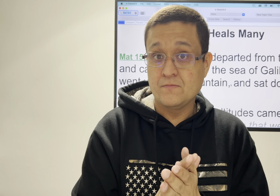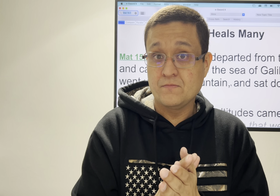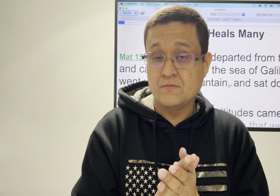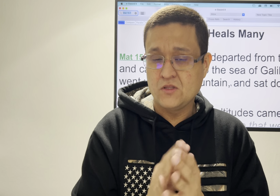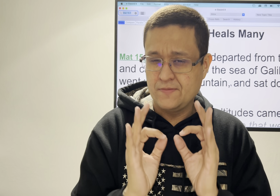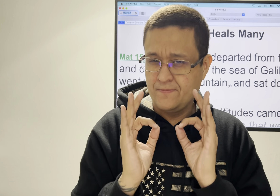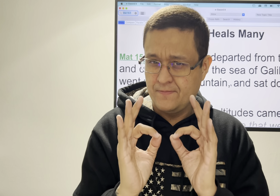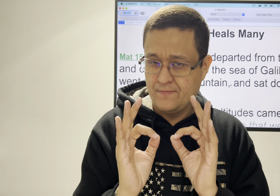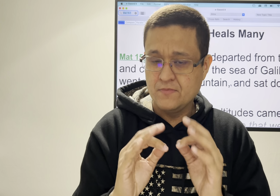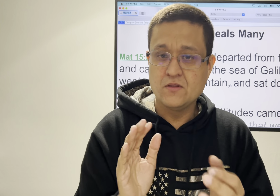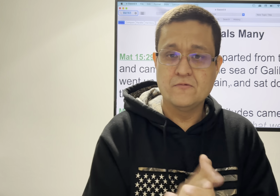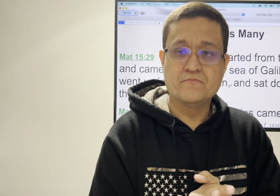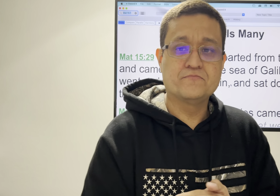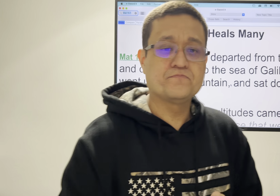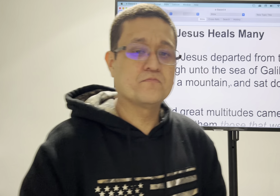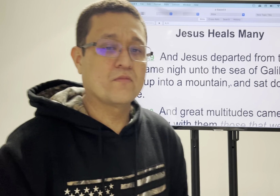And I use the King James Version, the KJV.